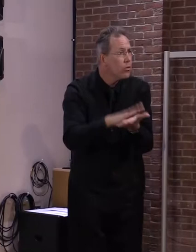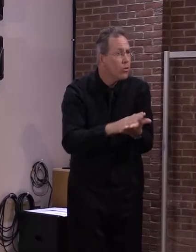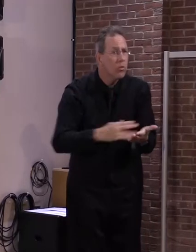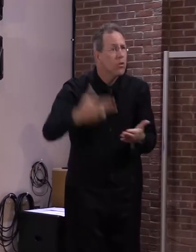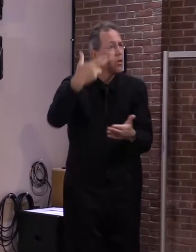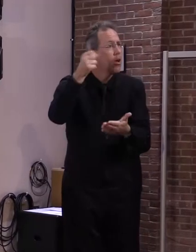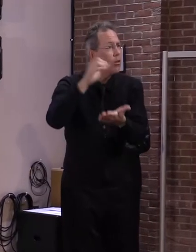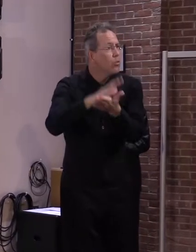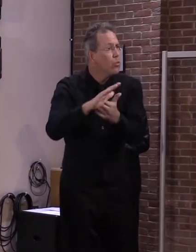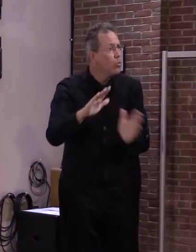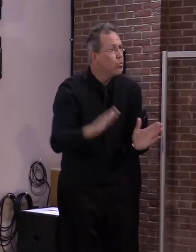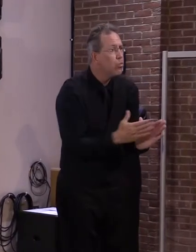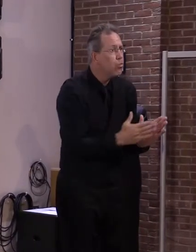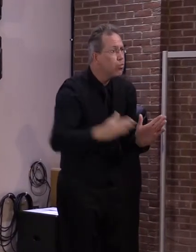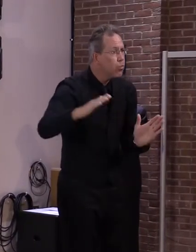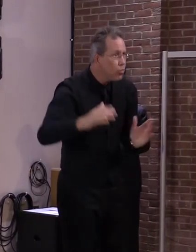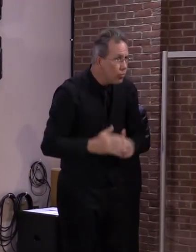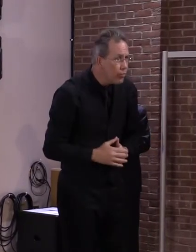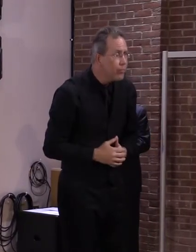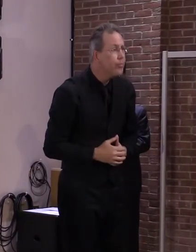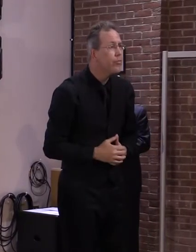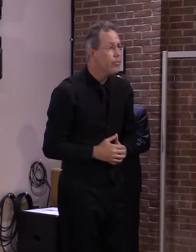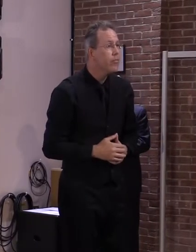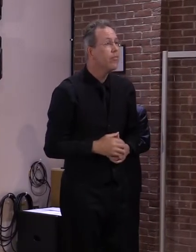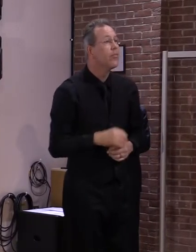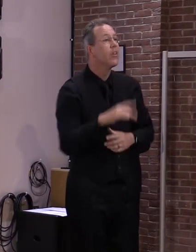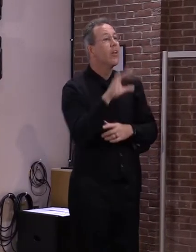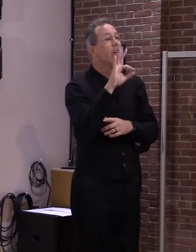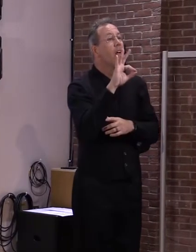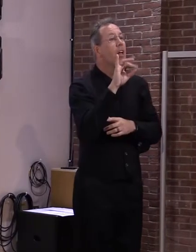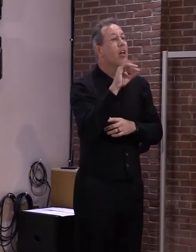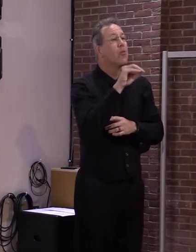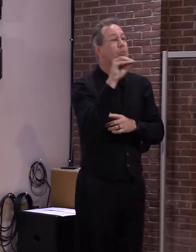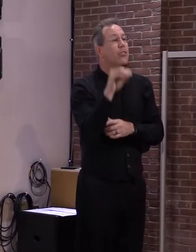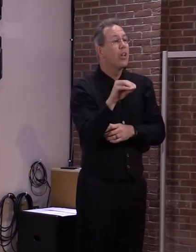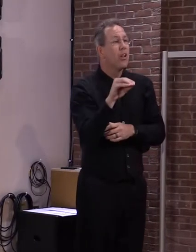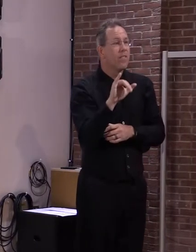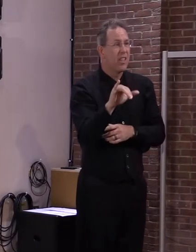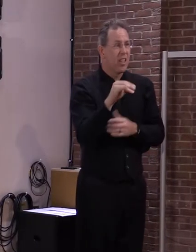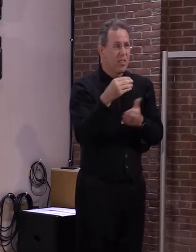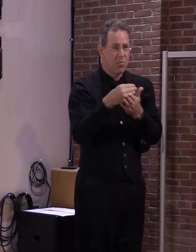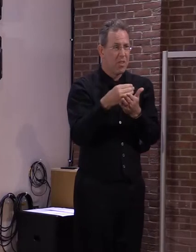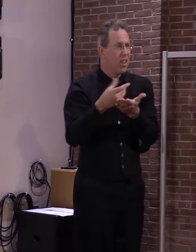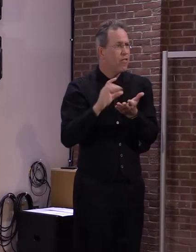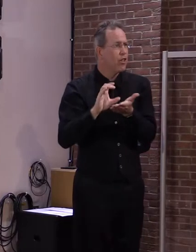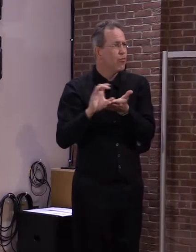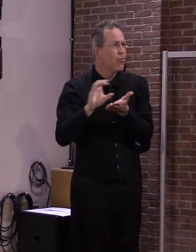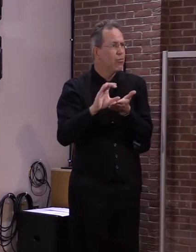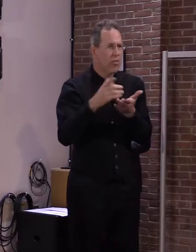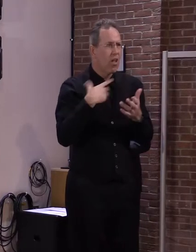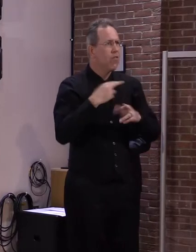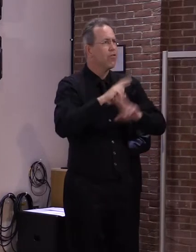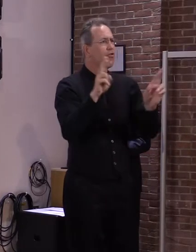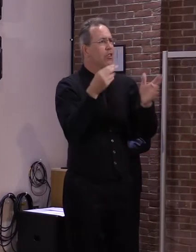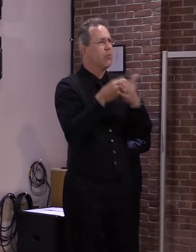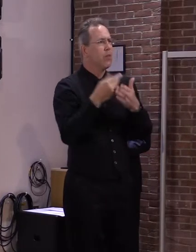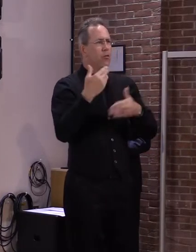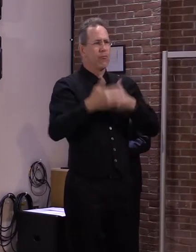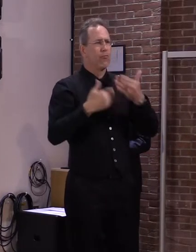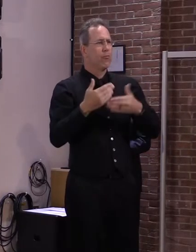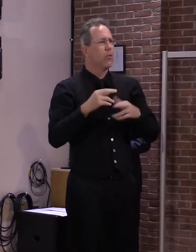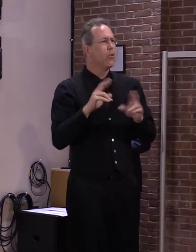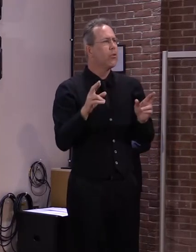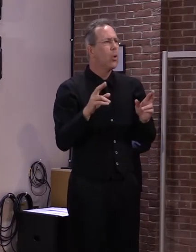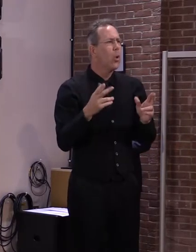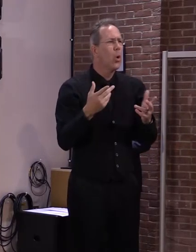selected programs have measures in place to provide low or no-cost programming for eligible children and youth. And on average, the funded programs will be